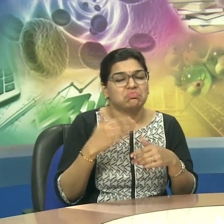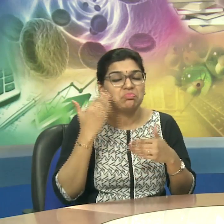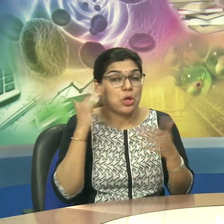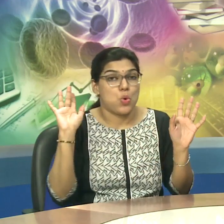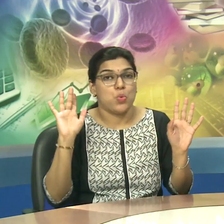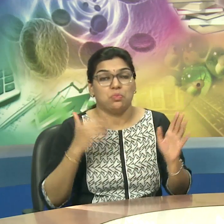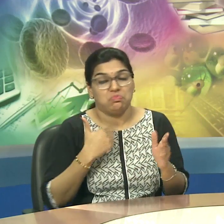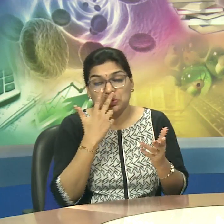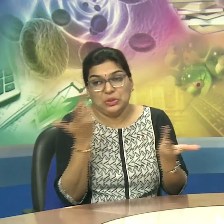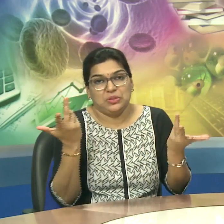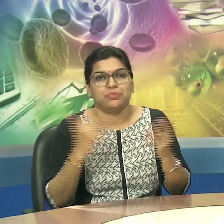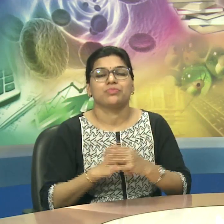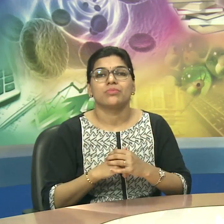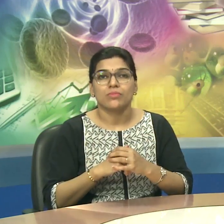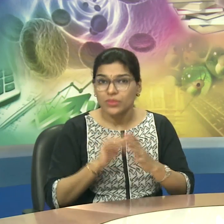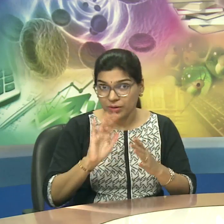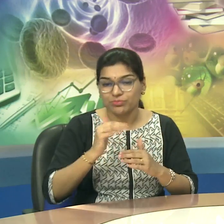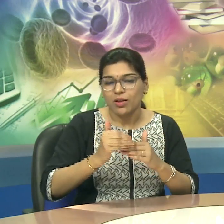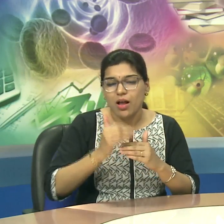was upset when she heard the news.